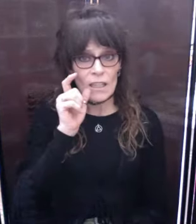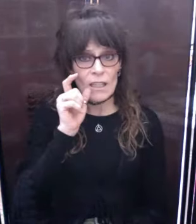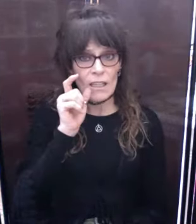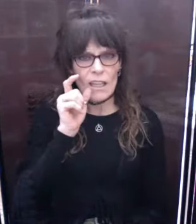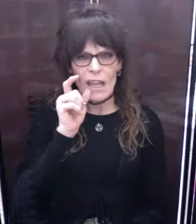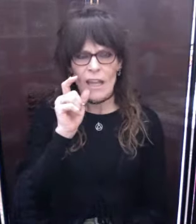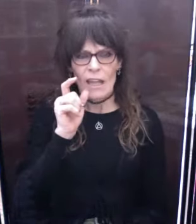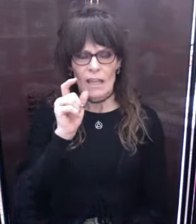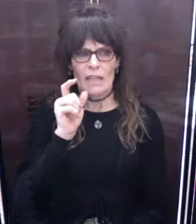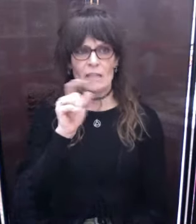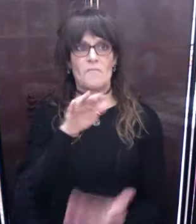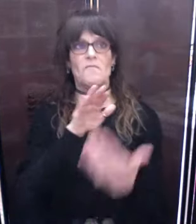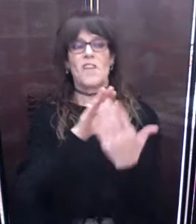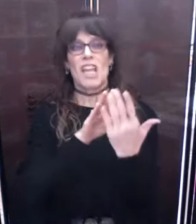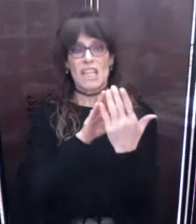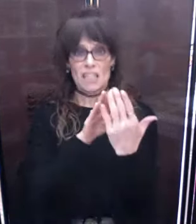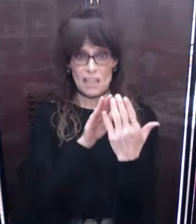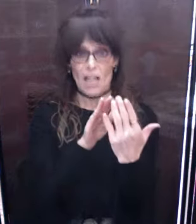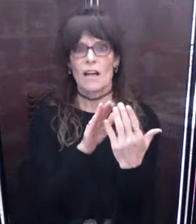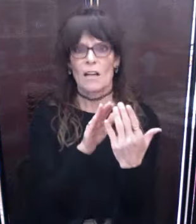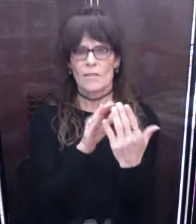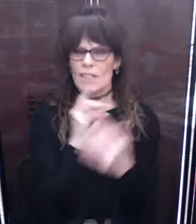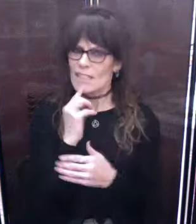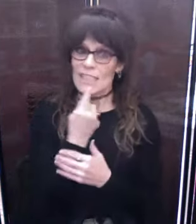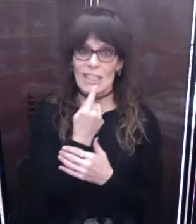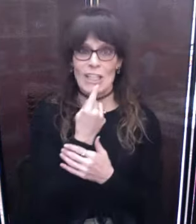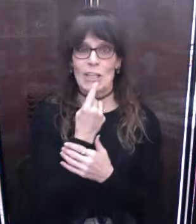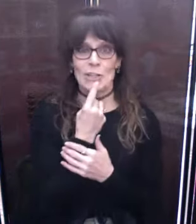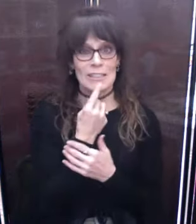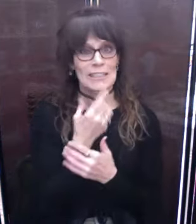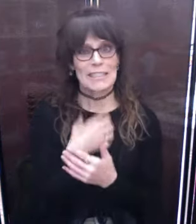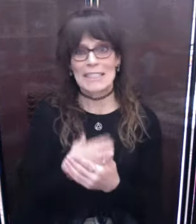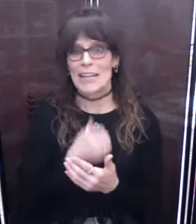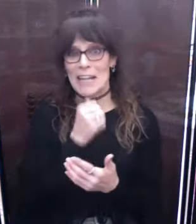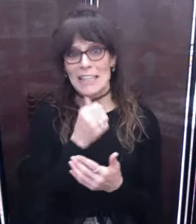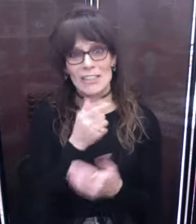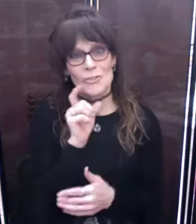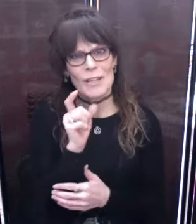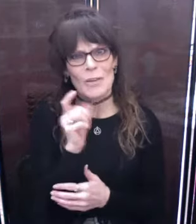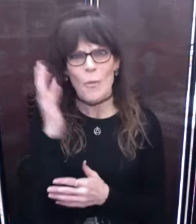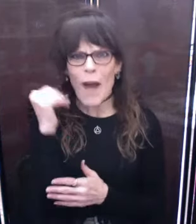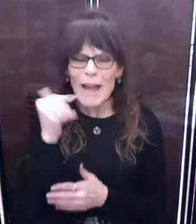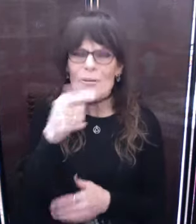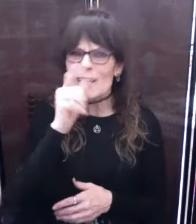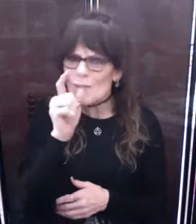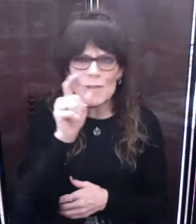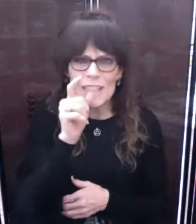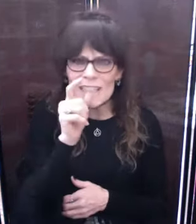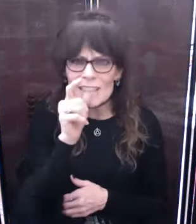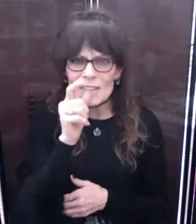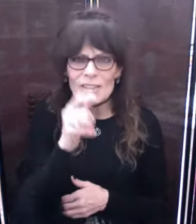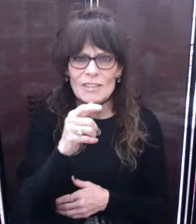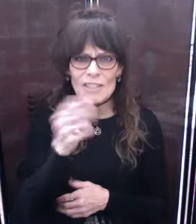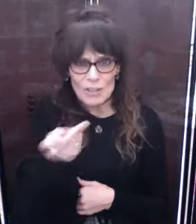of a sincere desire to not drink. Why else would I do that to these 2 women? When I